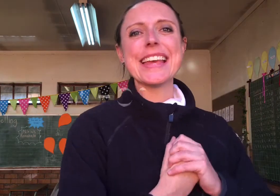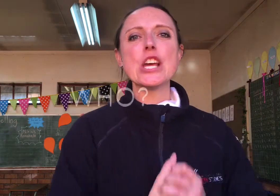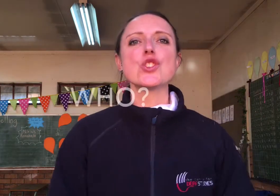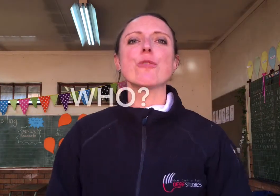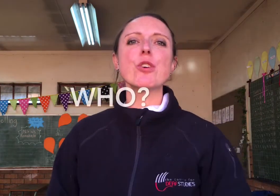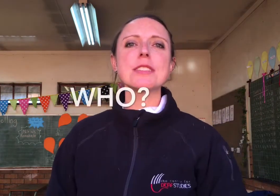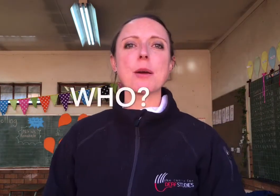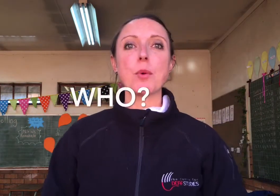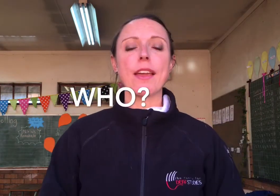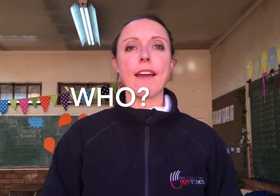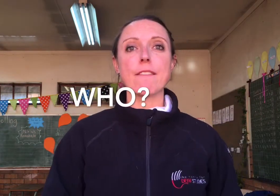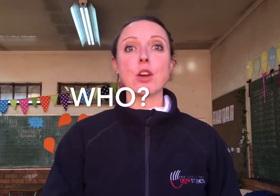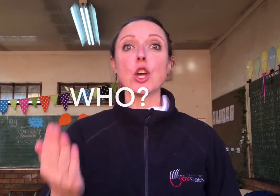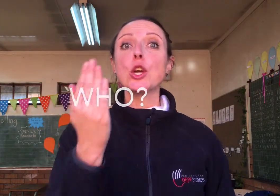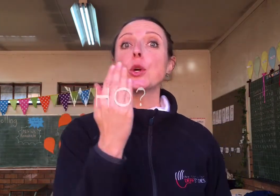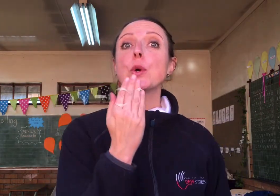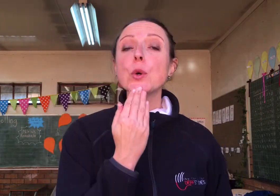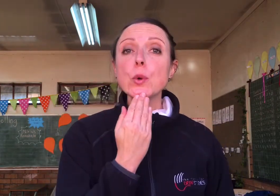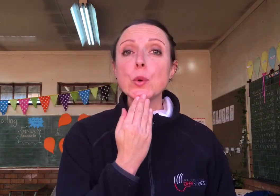so first up we have who.